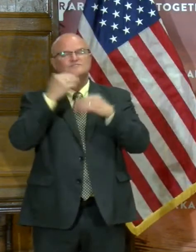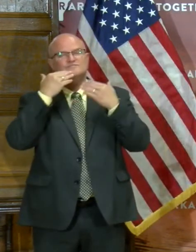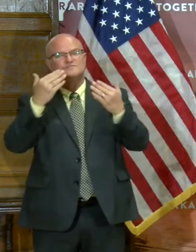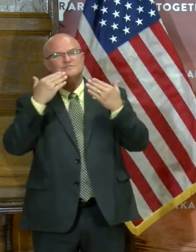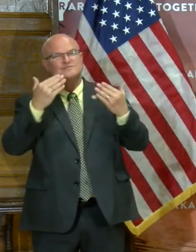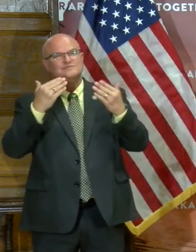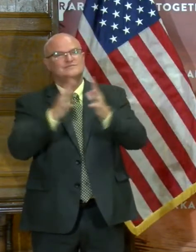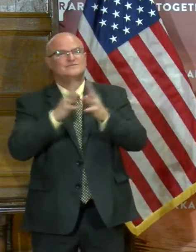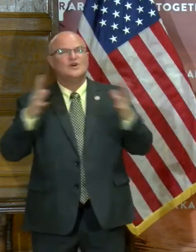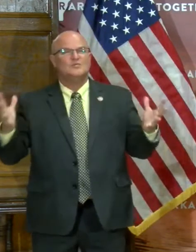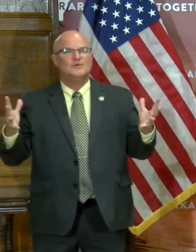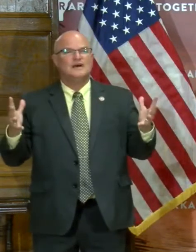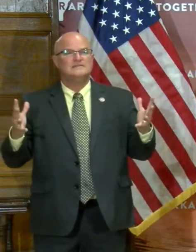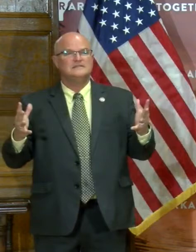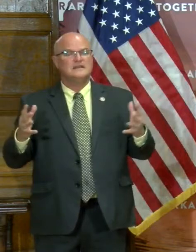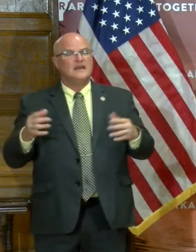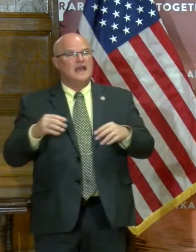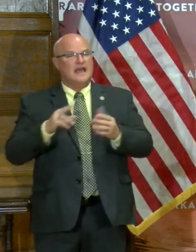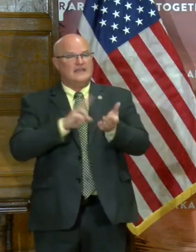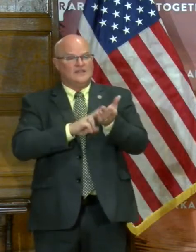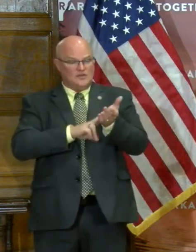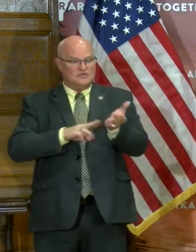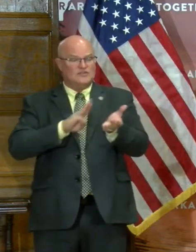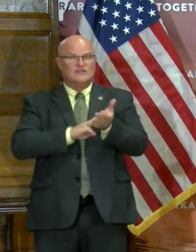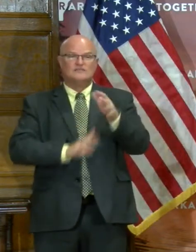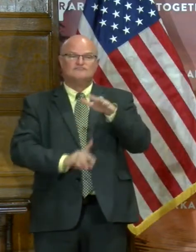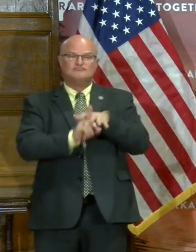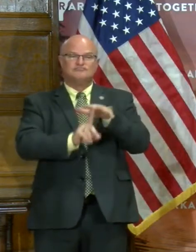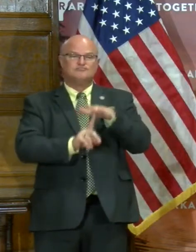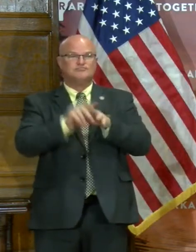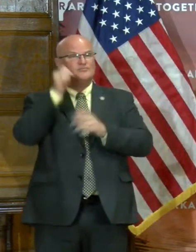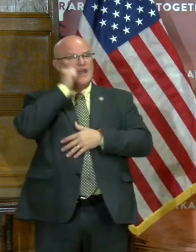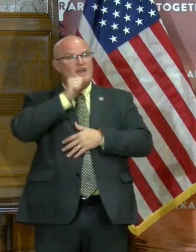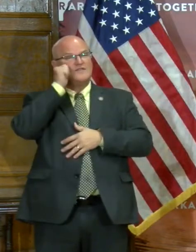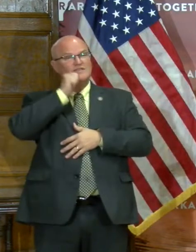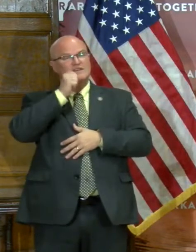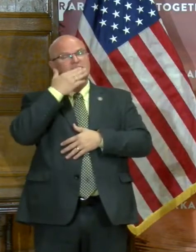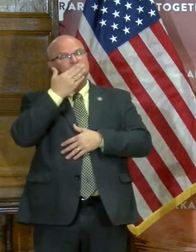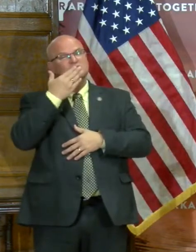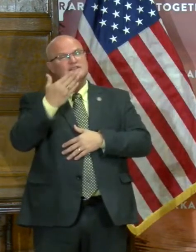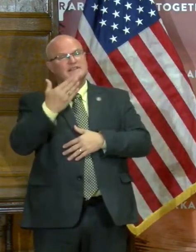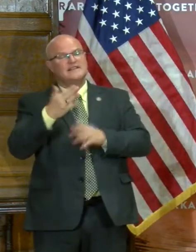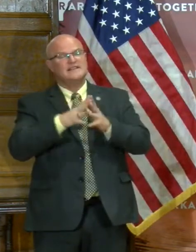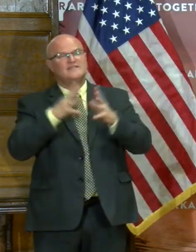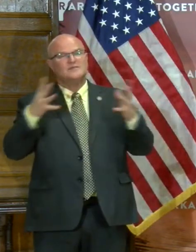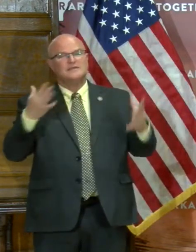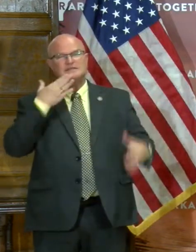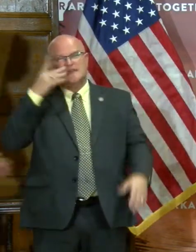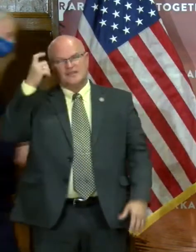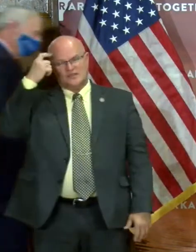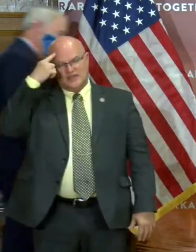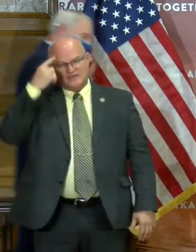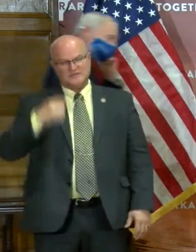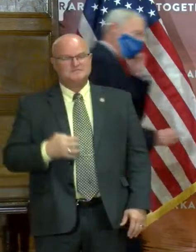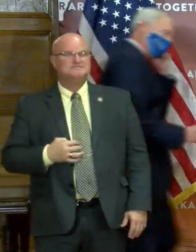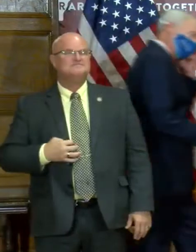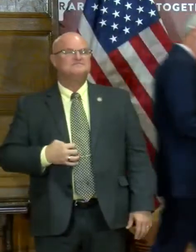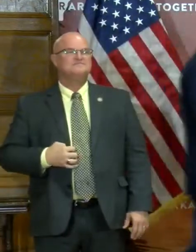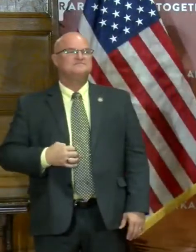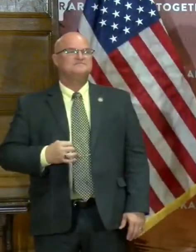and they keep showing up every day, and I really appreciate that. So thank you very much. Thank you, Governor.